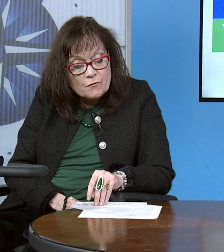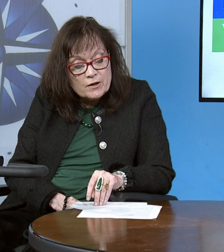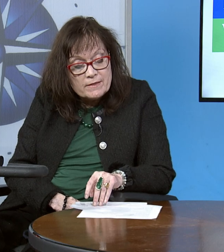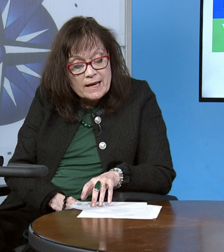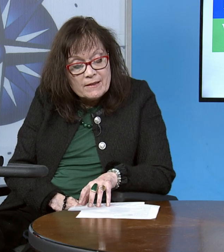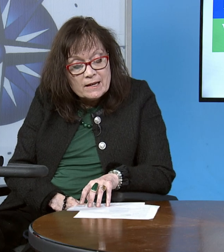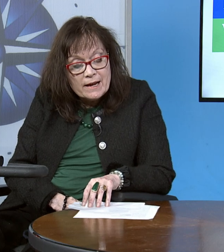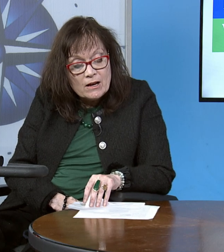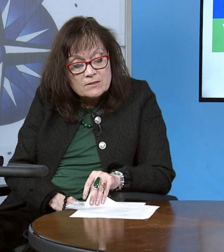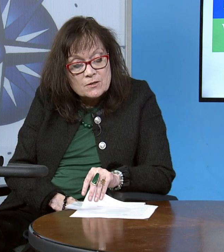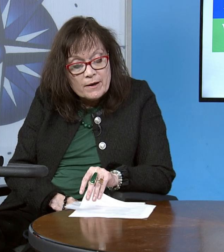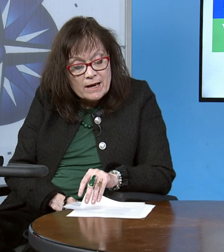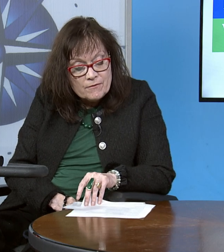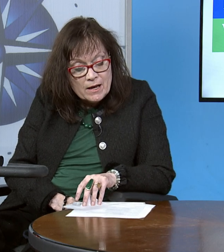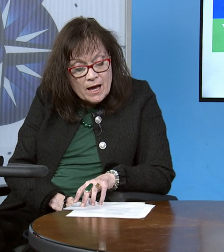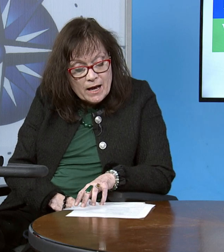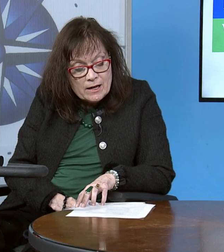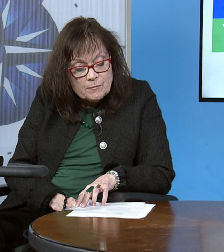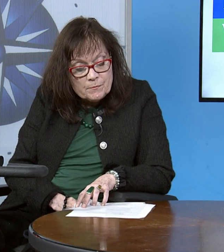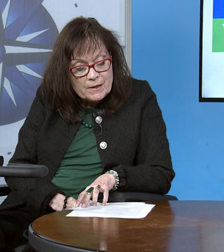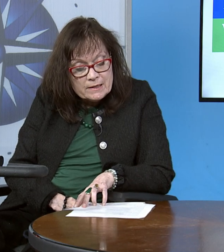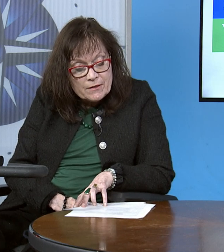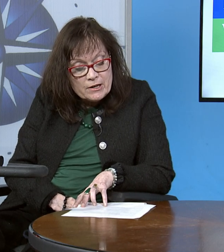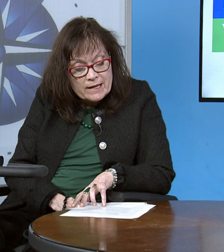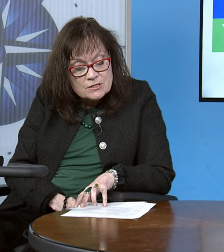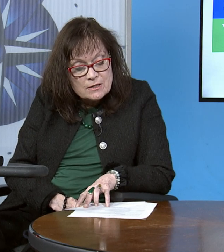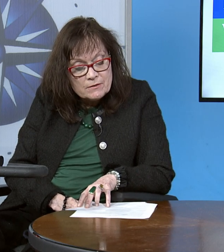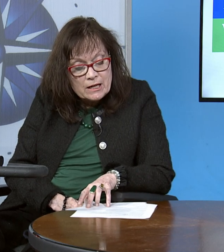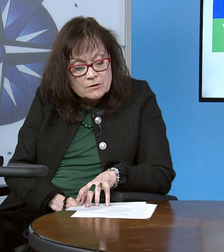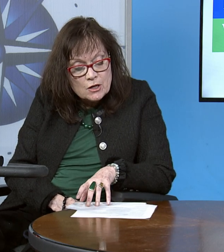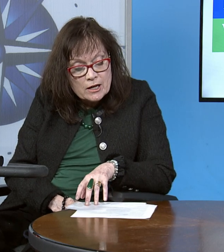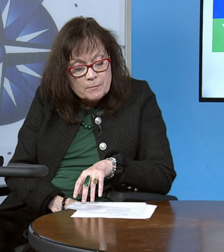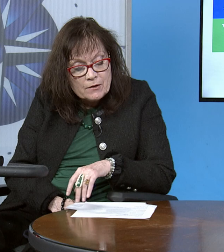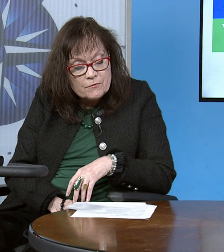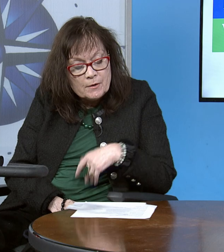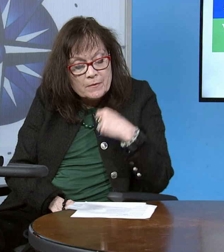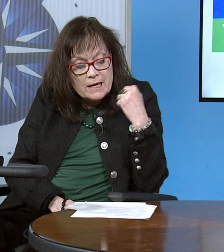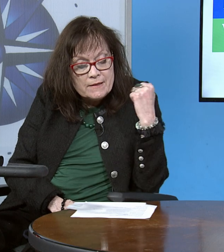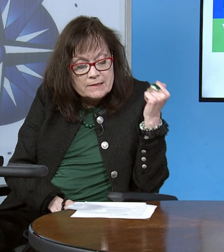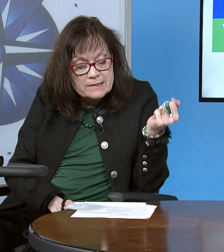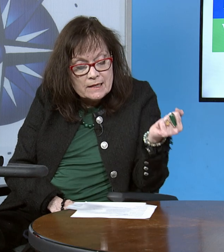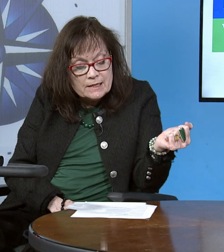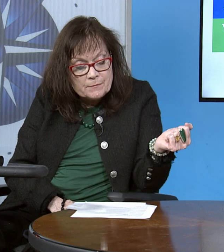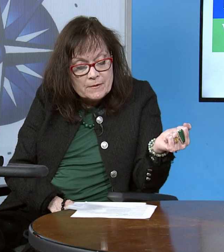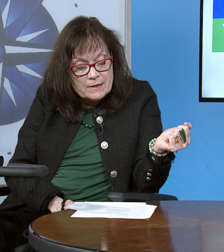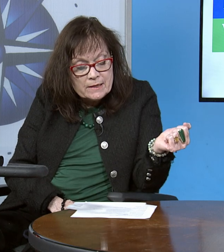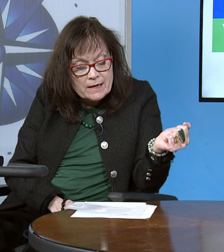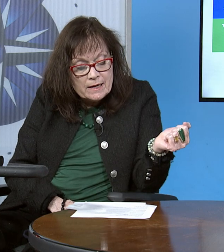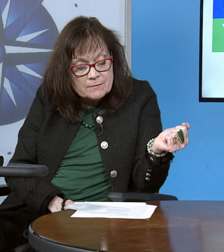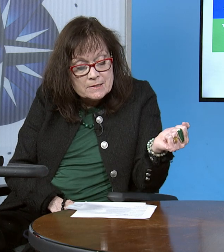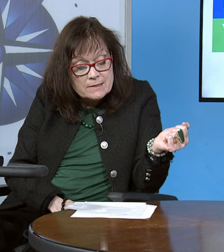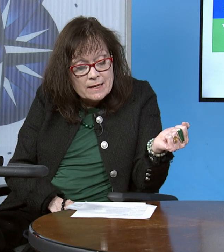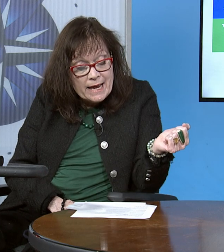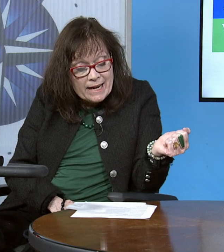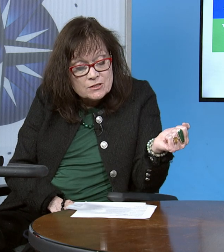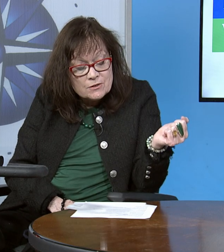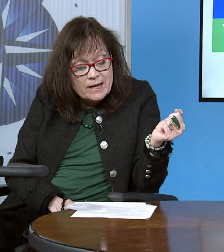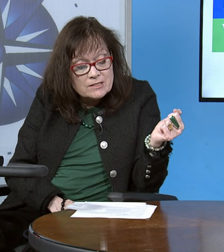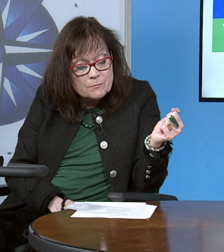forth. And then I also have another guest that'll talk about from the actor as a